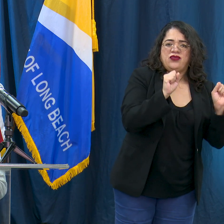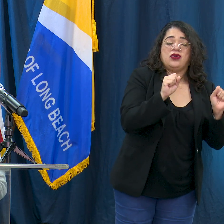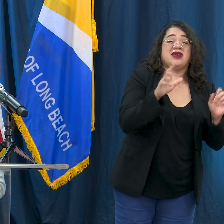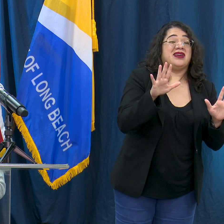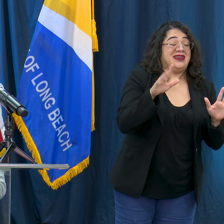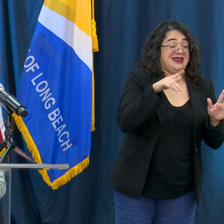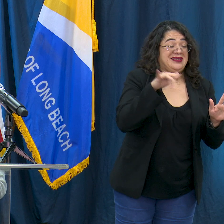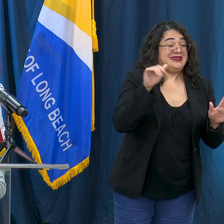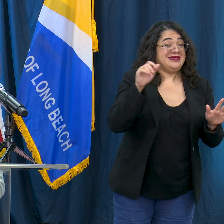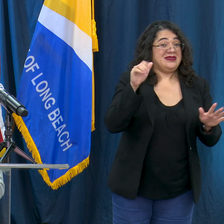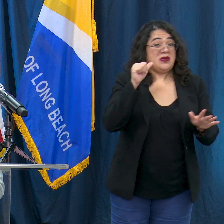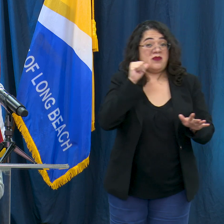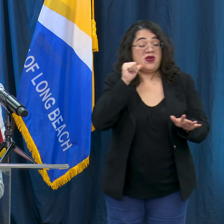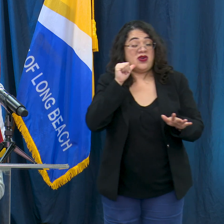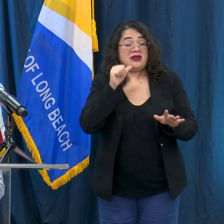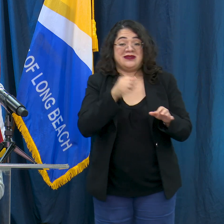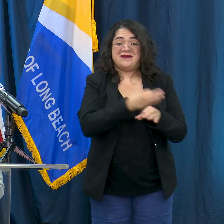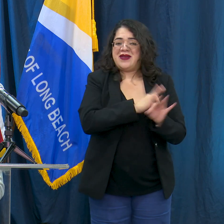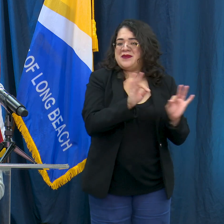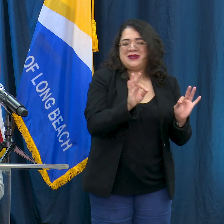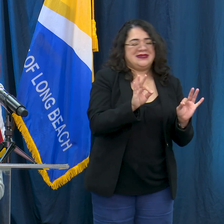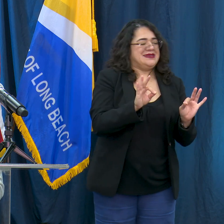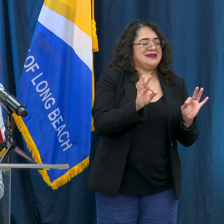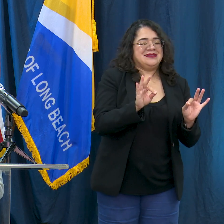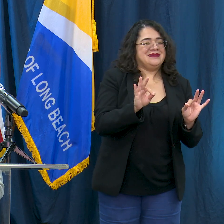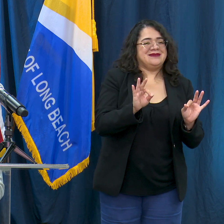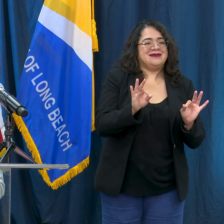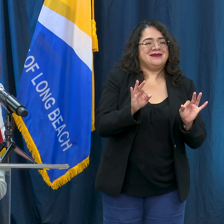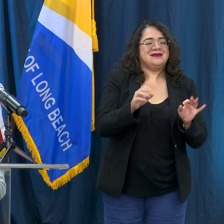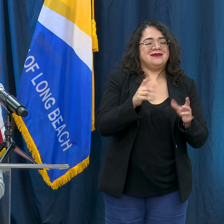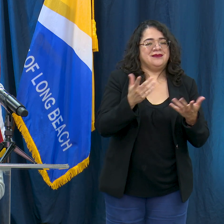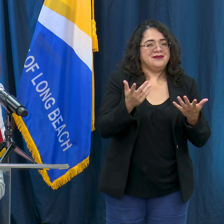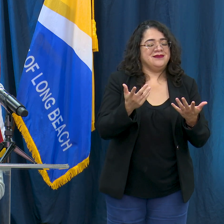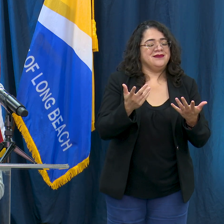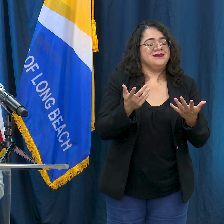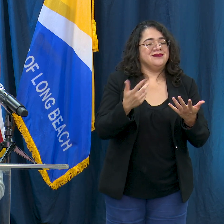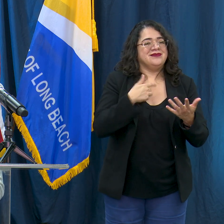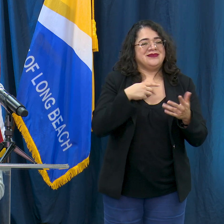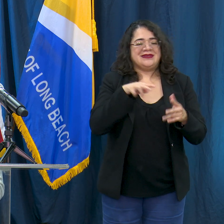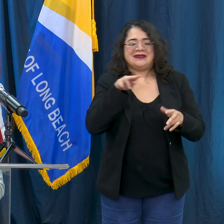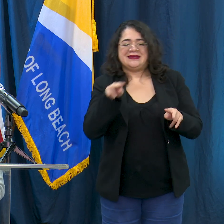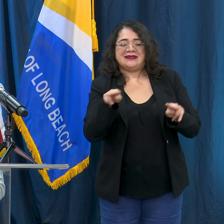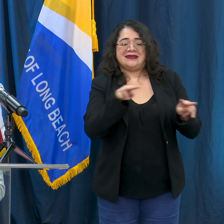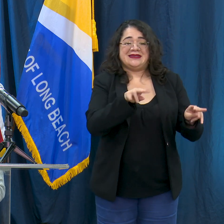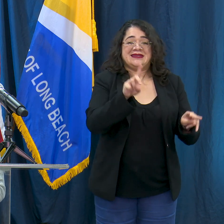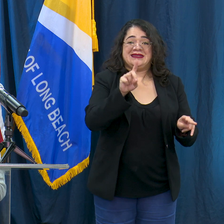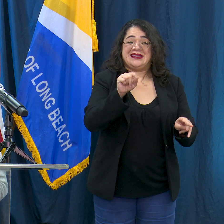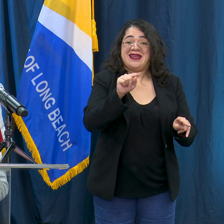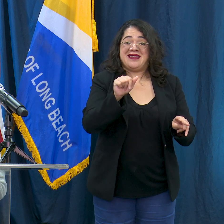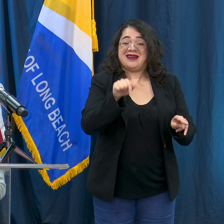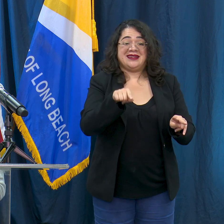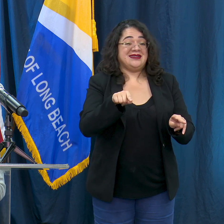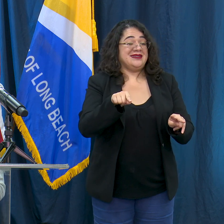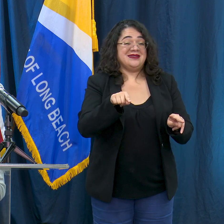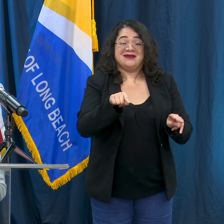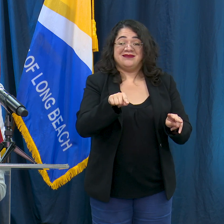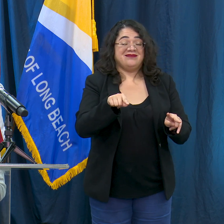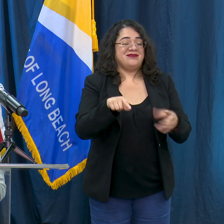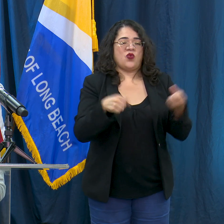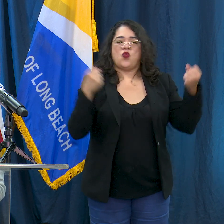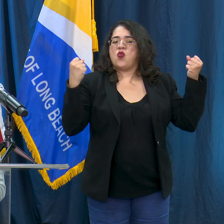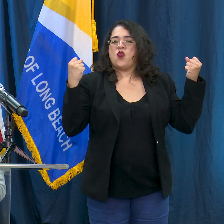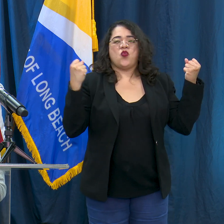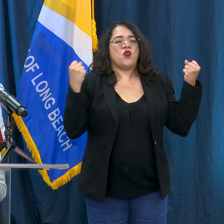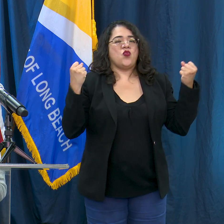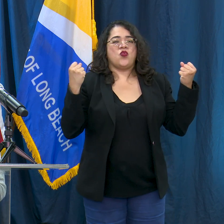centers. So we will continue to track those data. If we really see a large spike in data, we're going to have to hold off. And if we see that